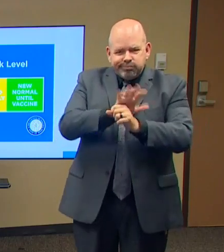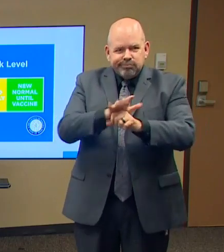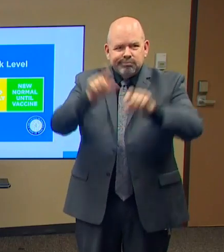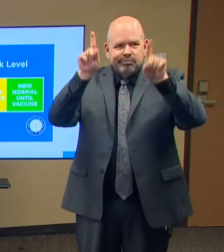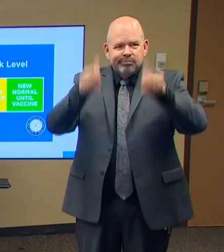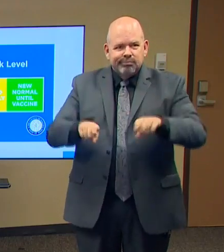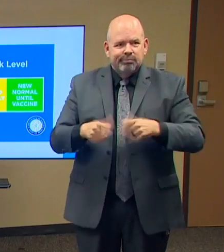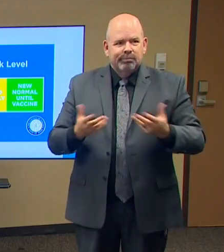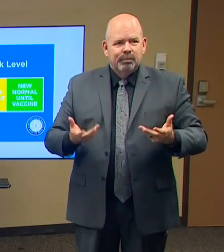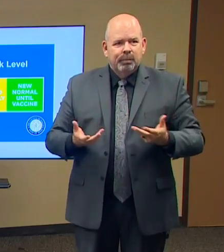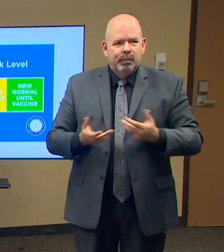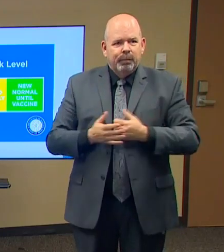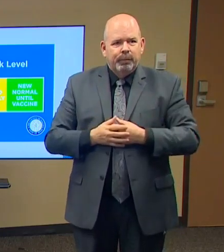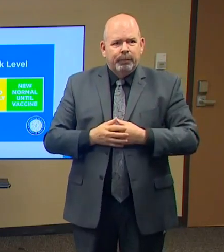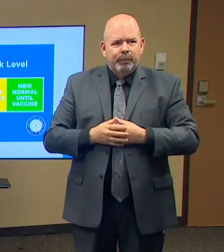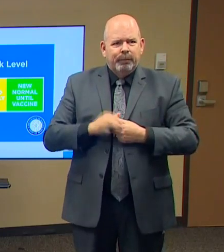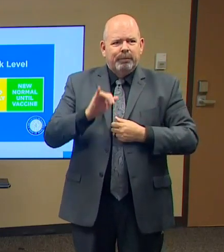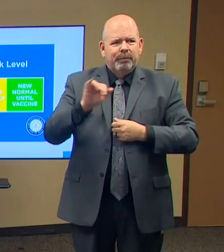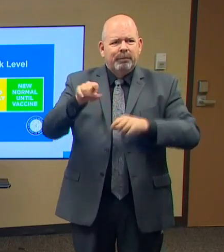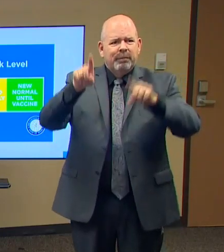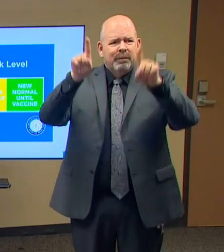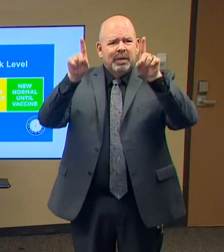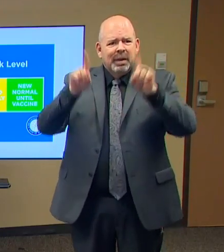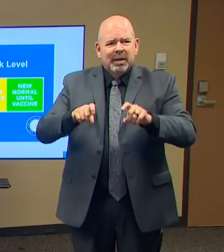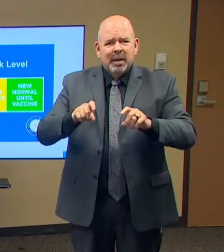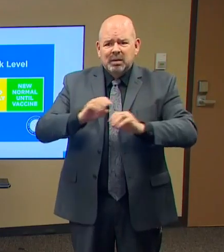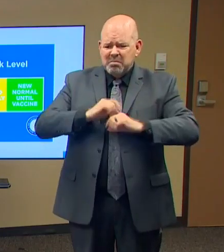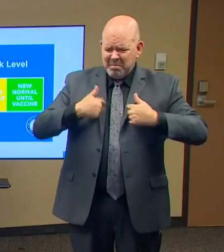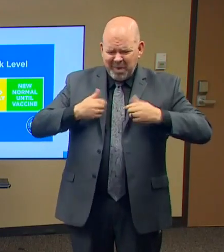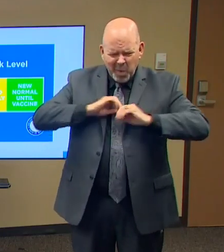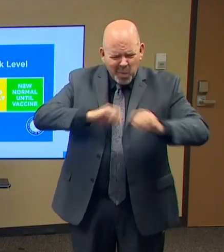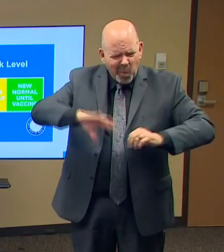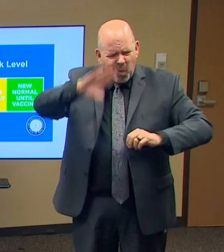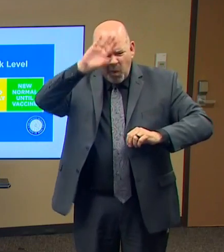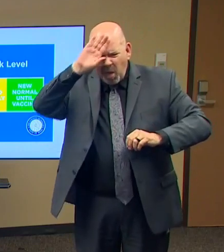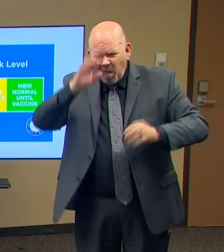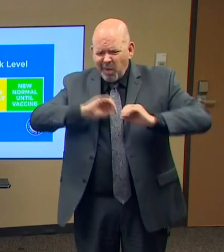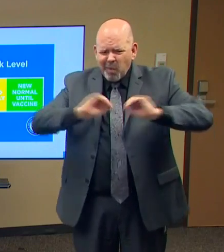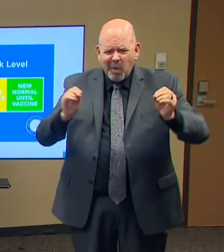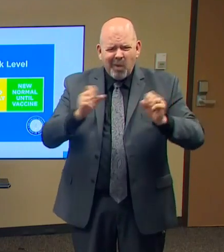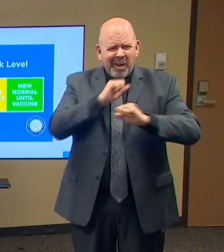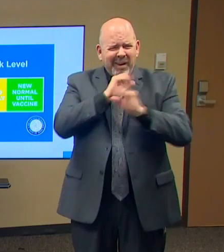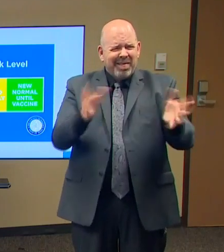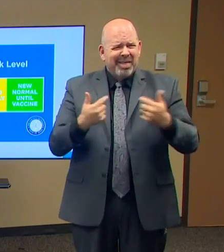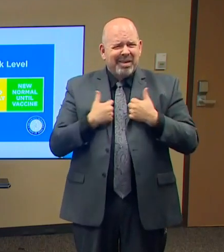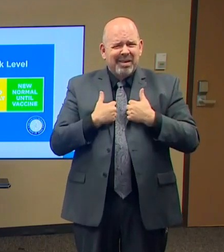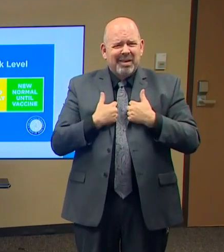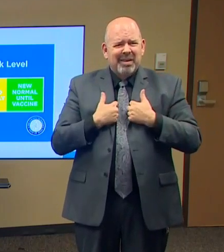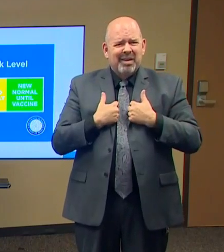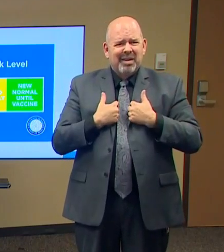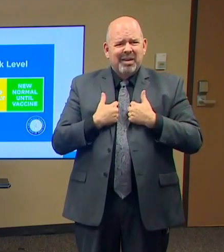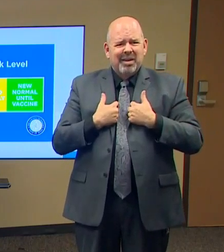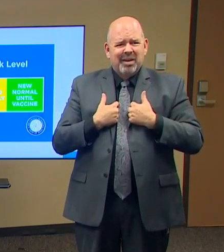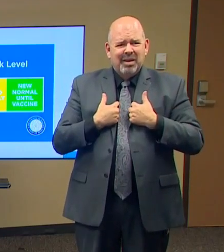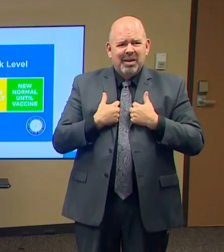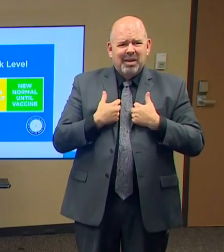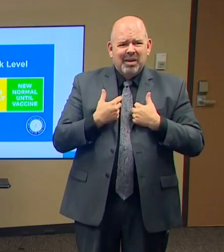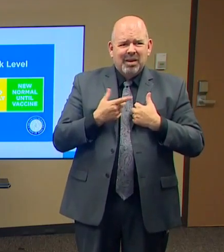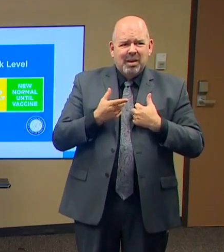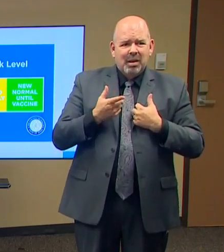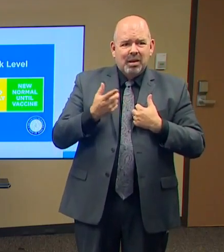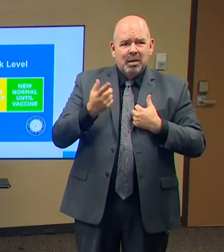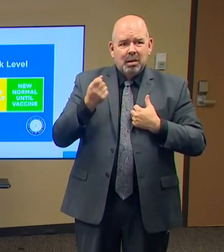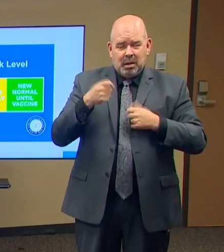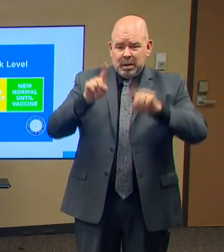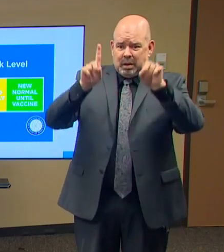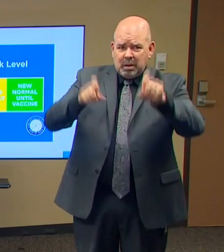everyone before surgery, every pre-op, and so that changes the percentage of positive because they're getting a lot of other